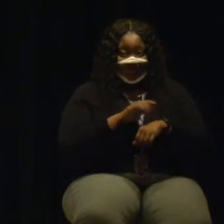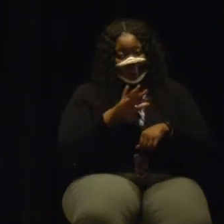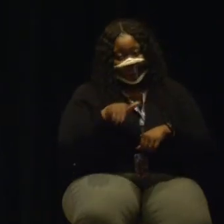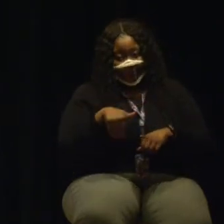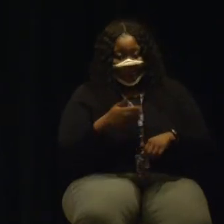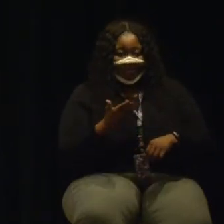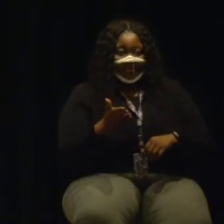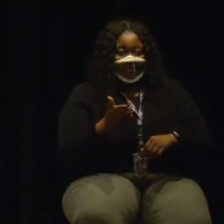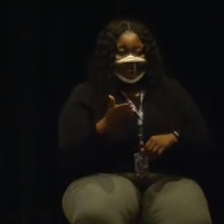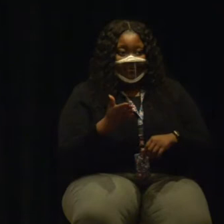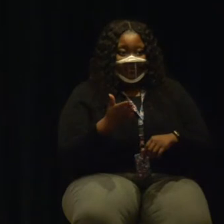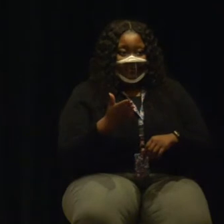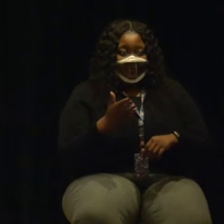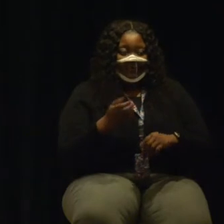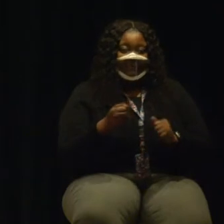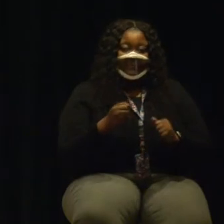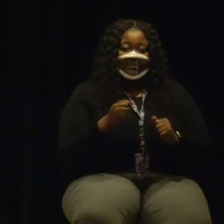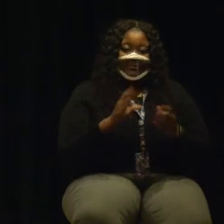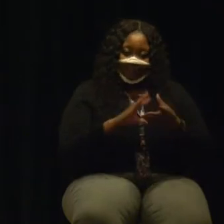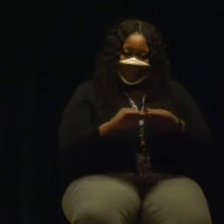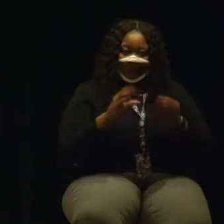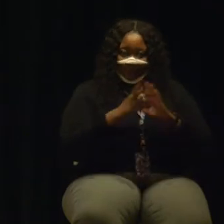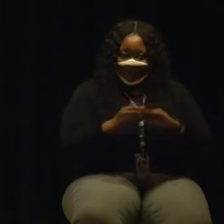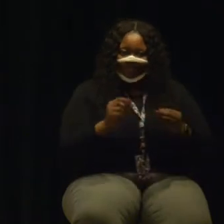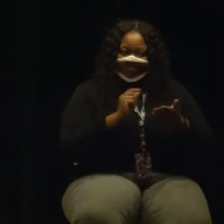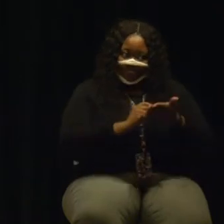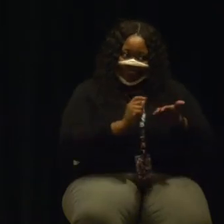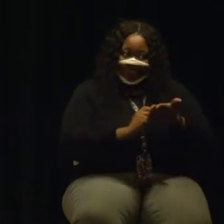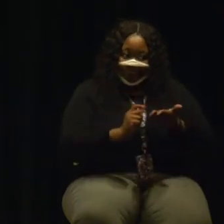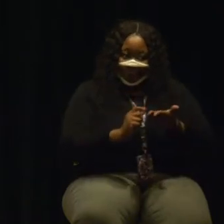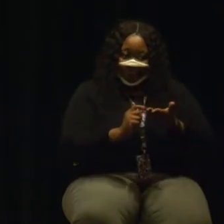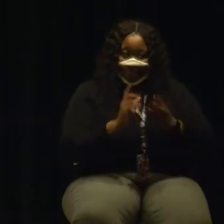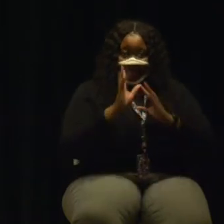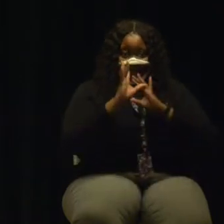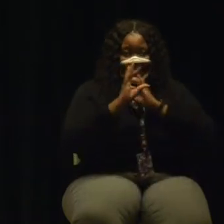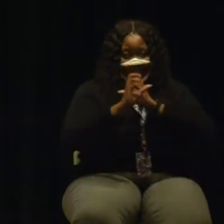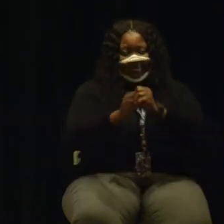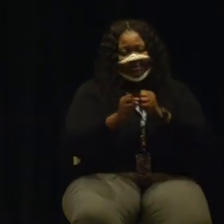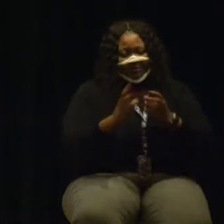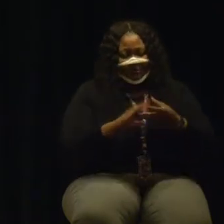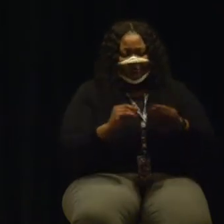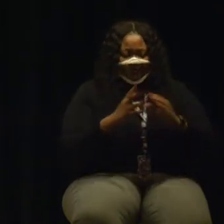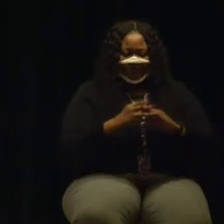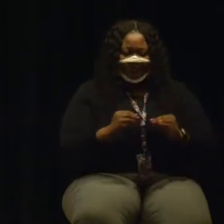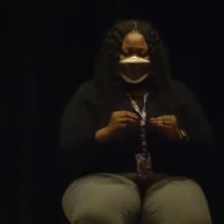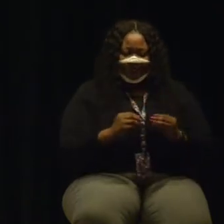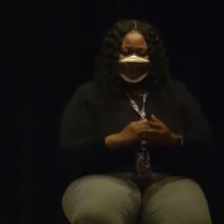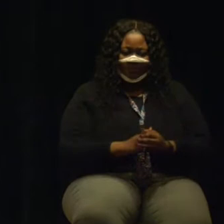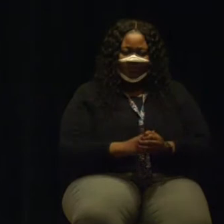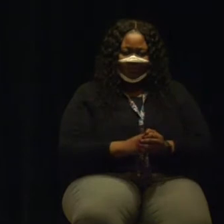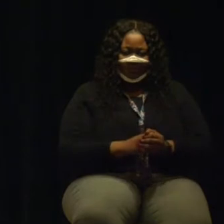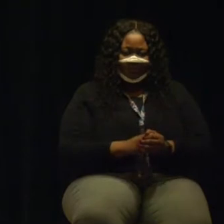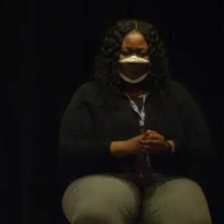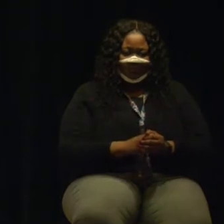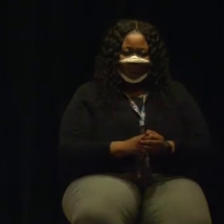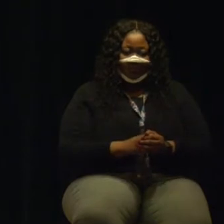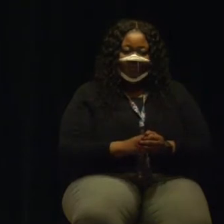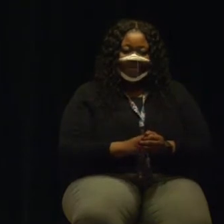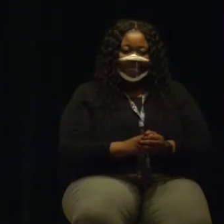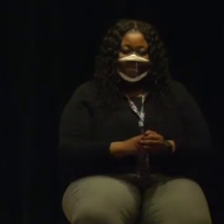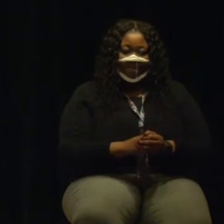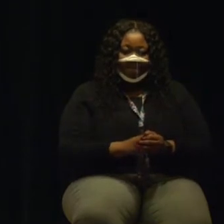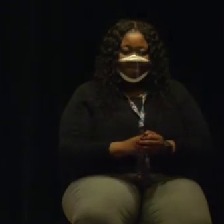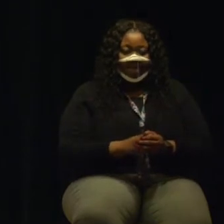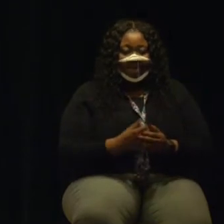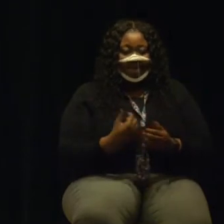is story worthy, right? It's noteworthy. It's a fascinating story. Yeah. I also want to talk a bit. We should show. Can you show? Because we're talking about sort of